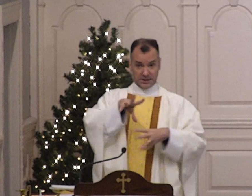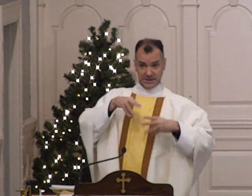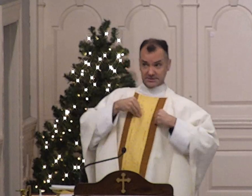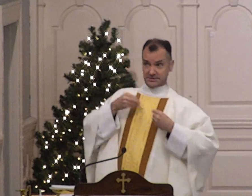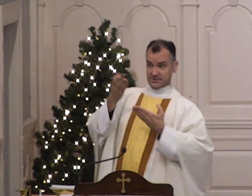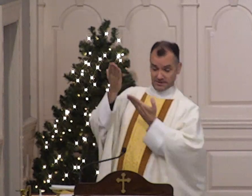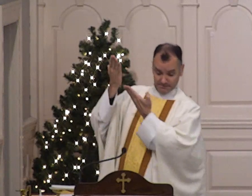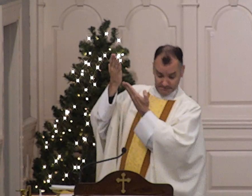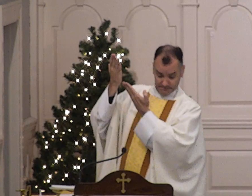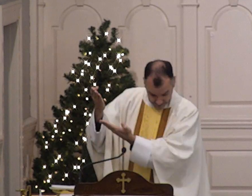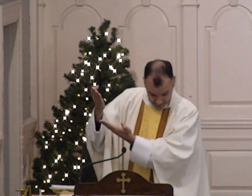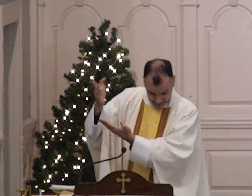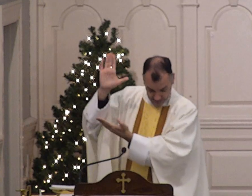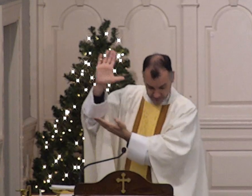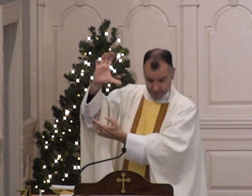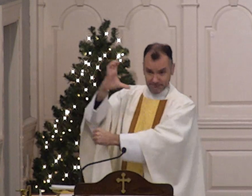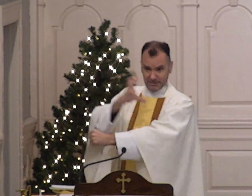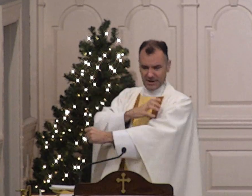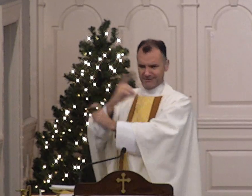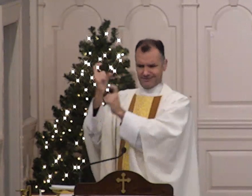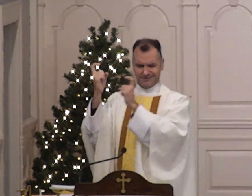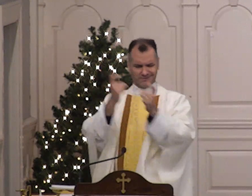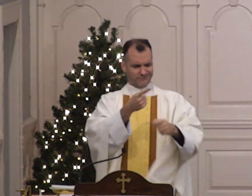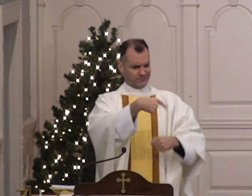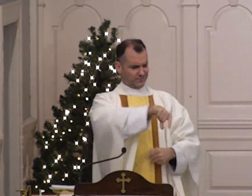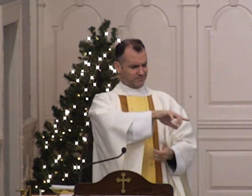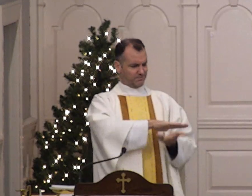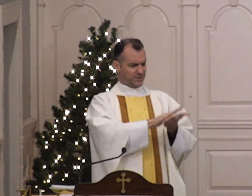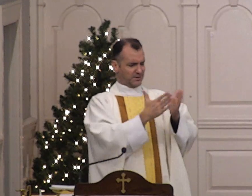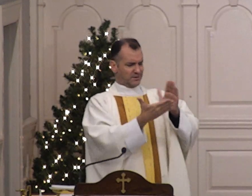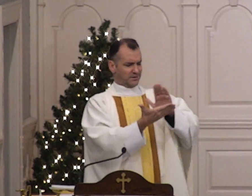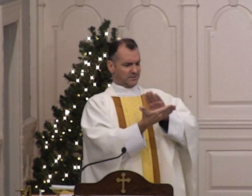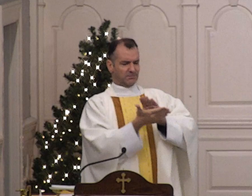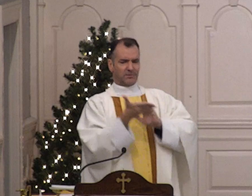the children of God.